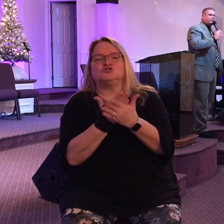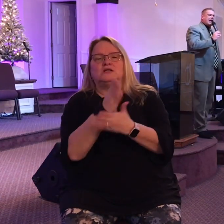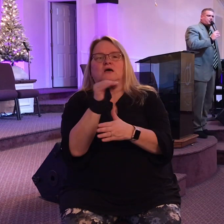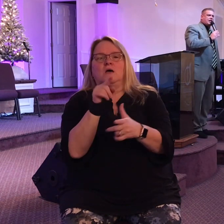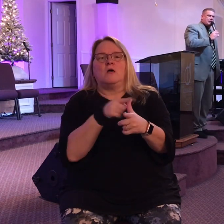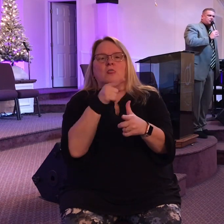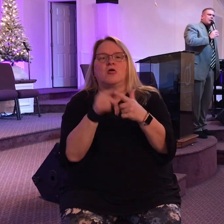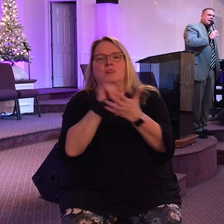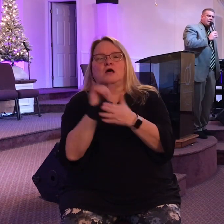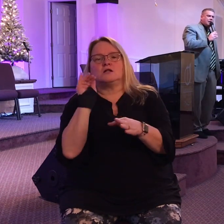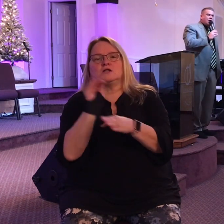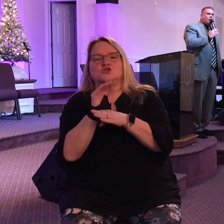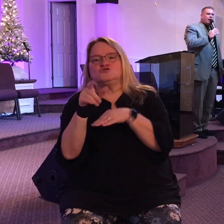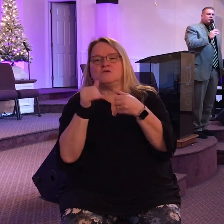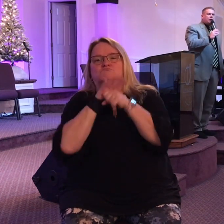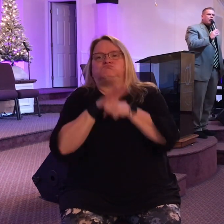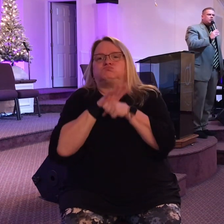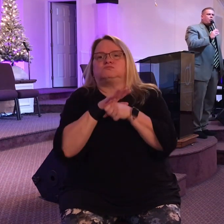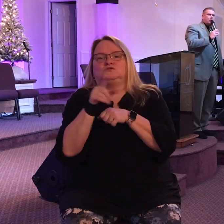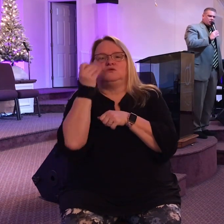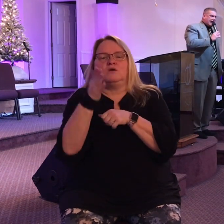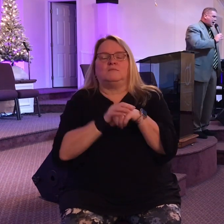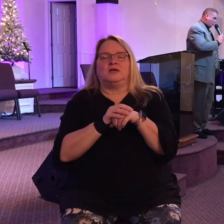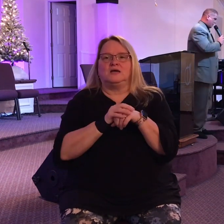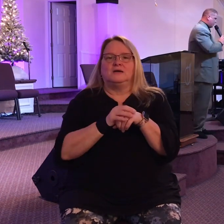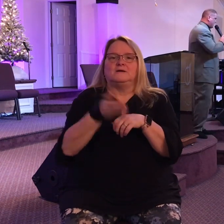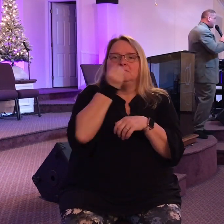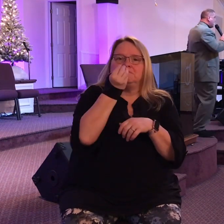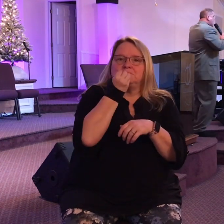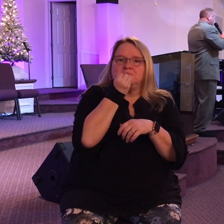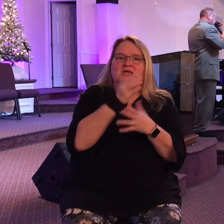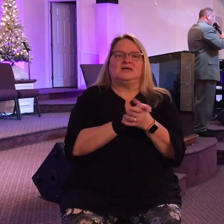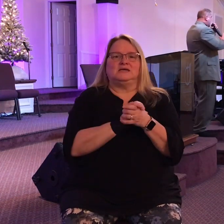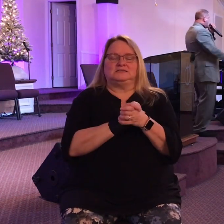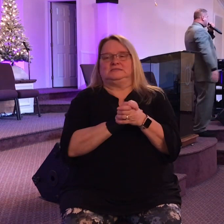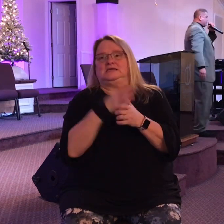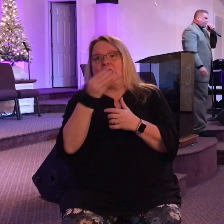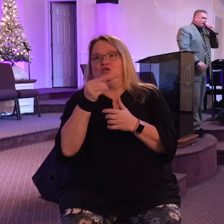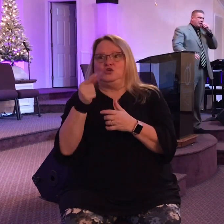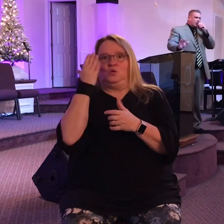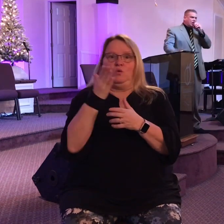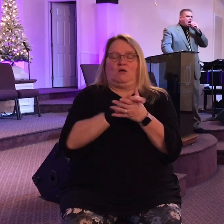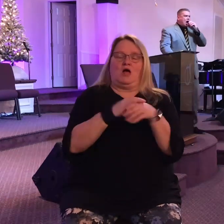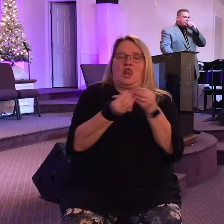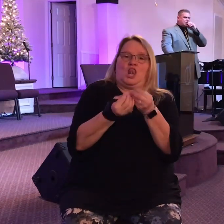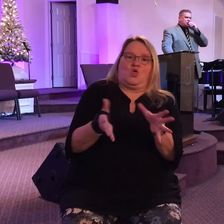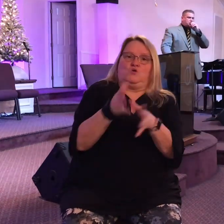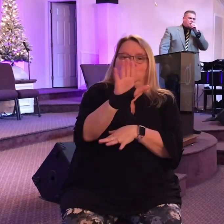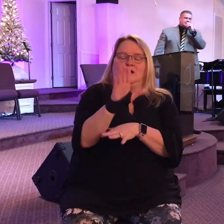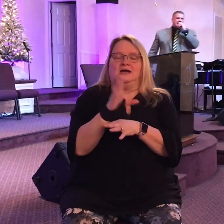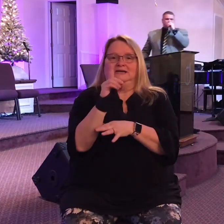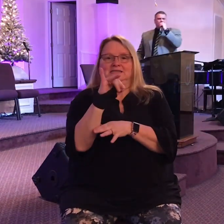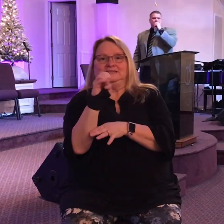there eating fried chicken at 2 a.m. with a donut to wash it down with. You've been eating. I've been on a diet. I've been feeling good. All of a